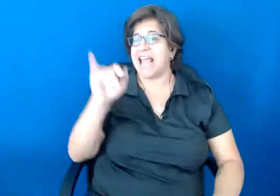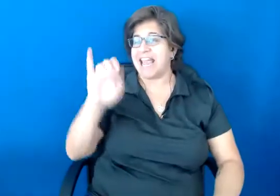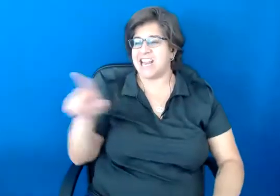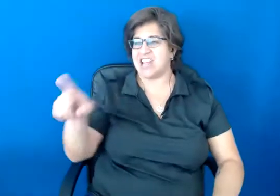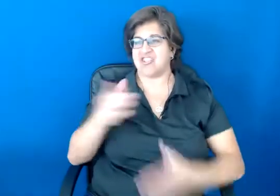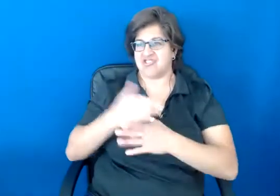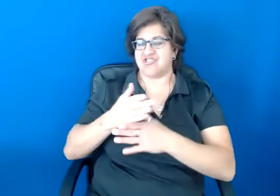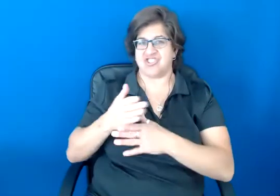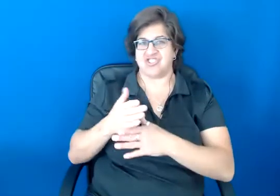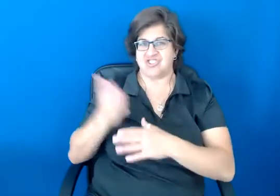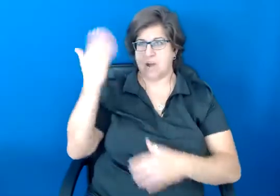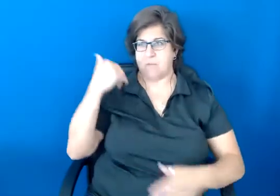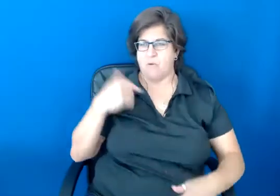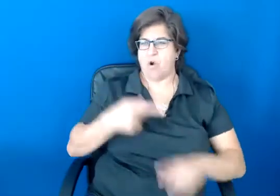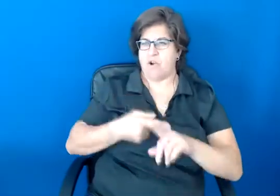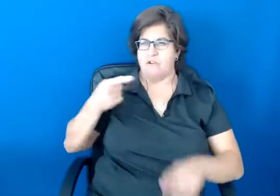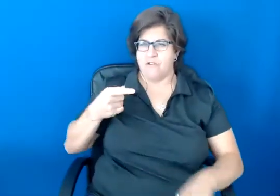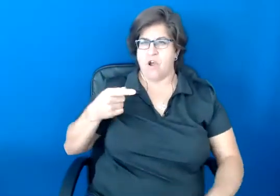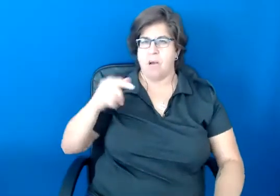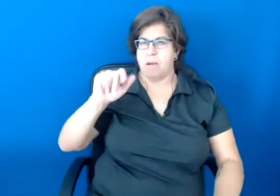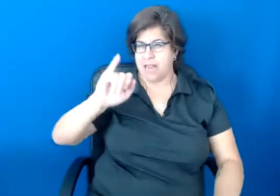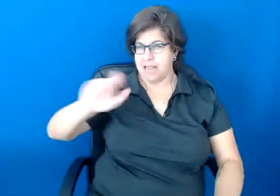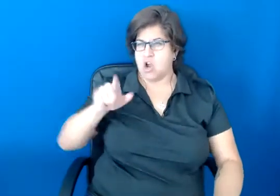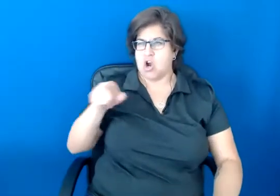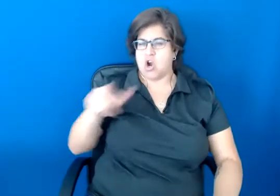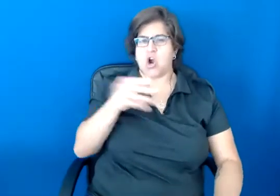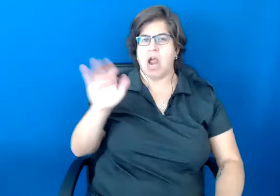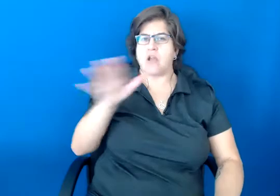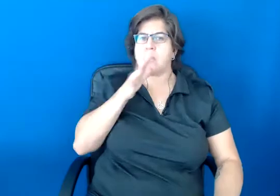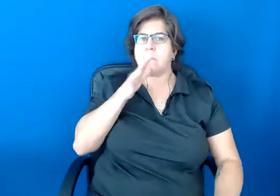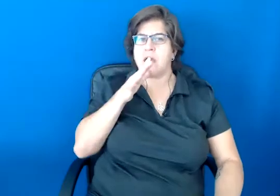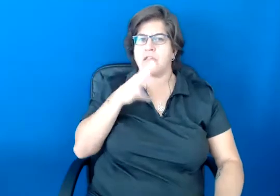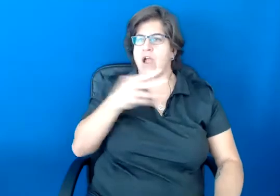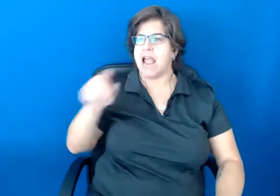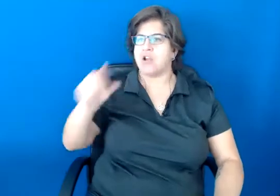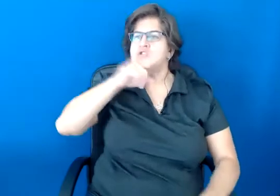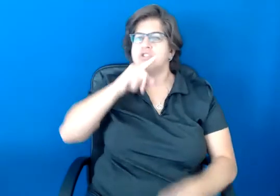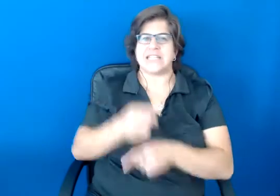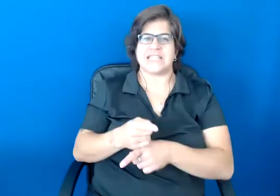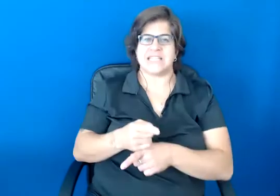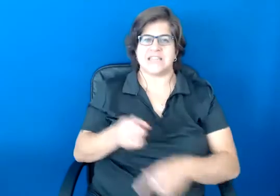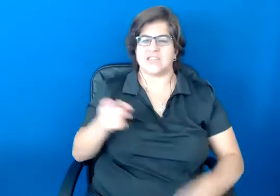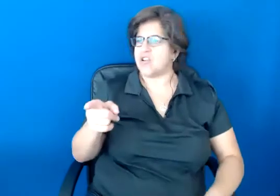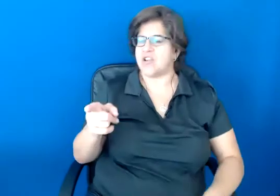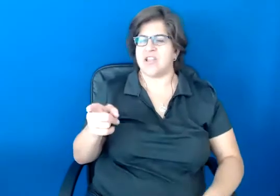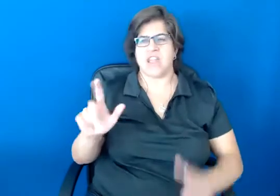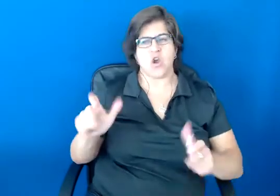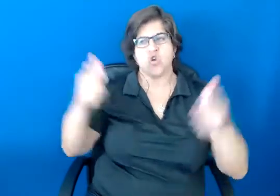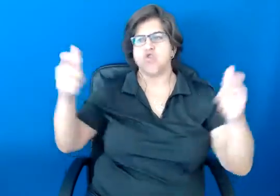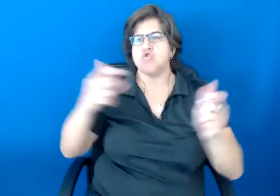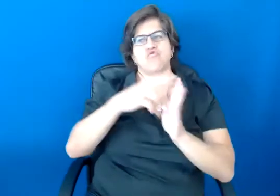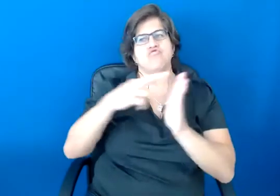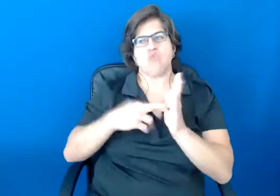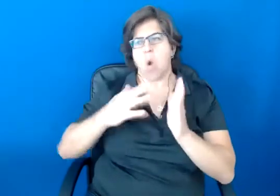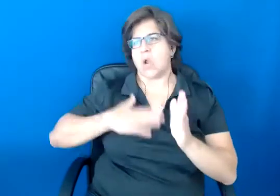she shared earlier from Gainesville. Her and her mother and her sister have played a big part in my